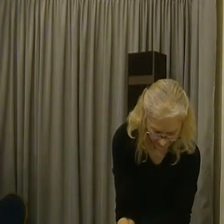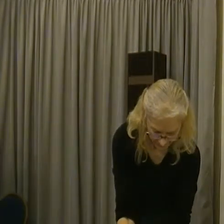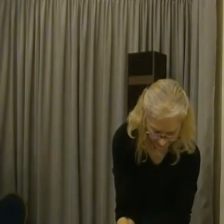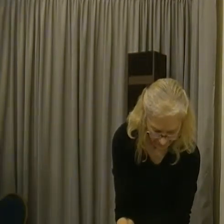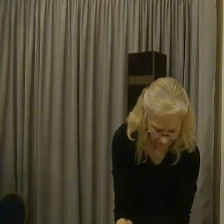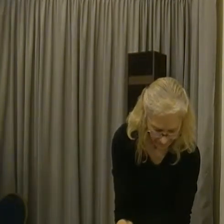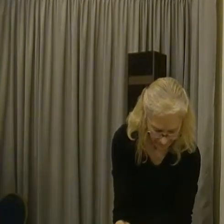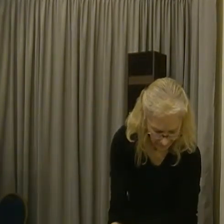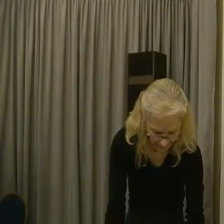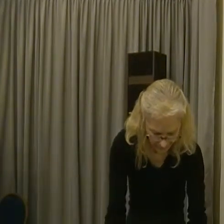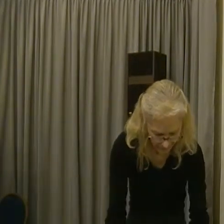350.